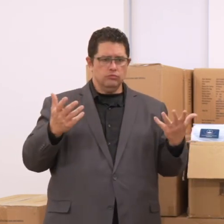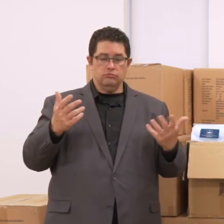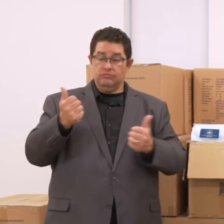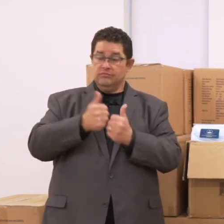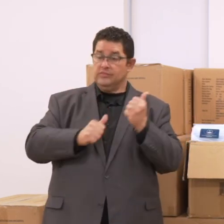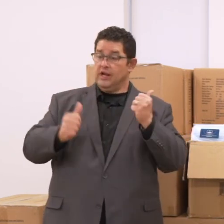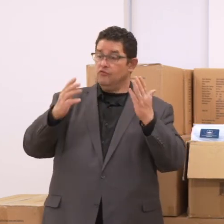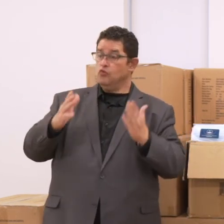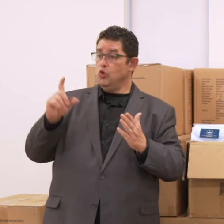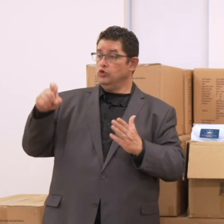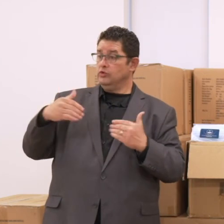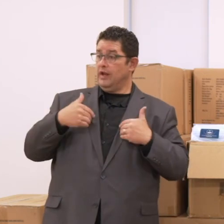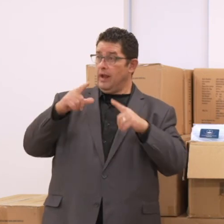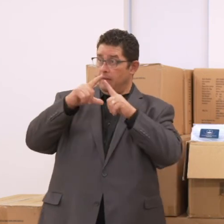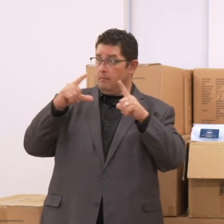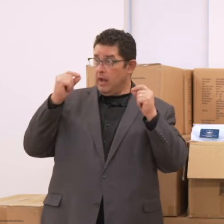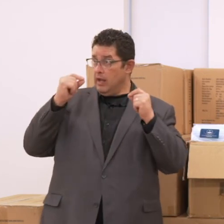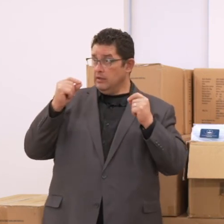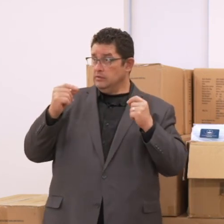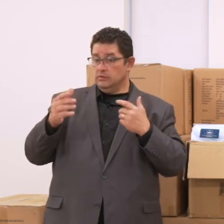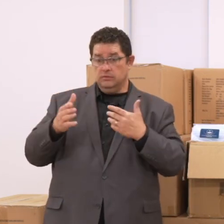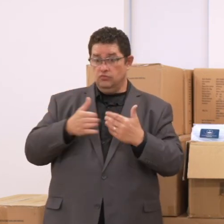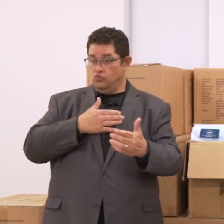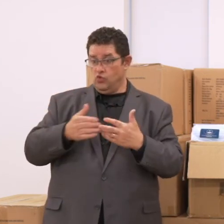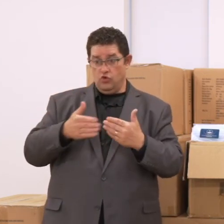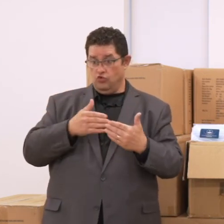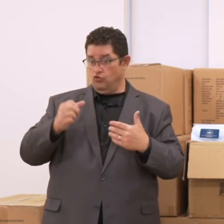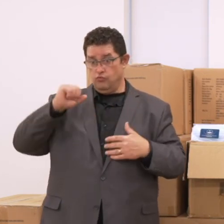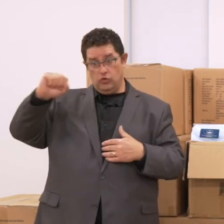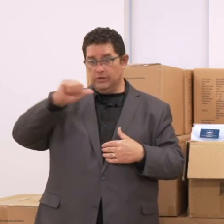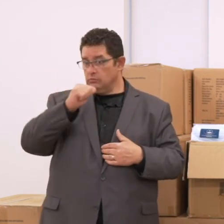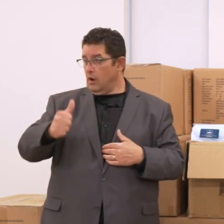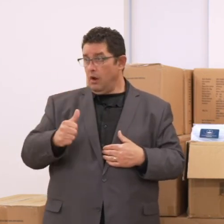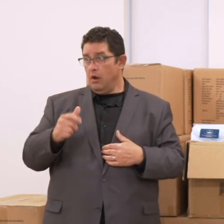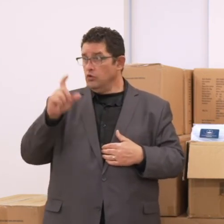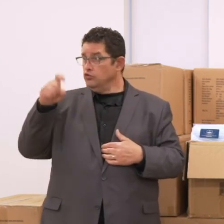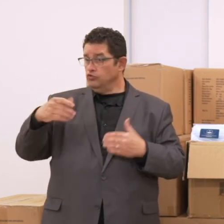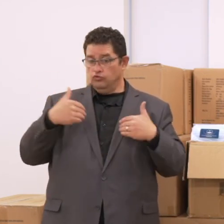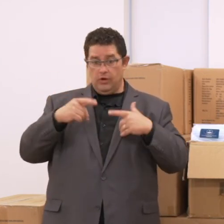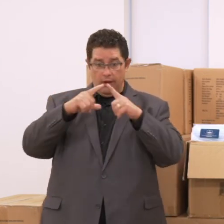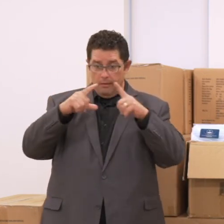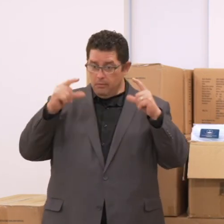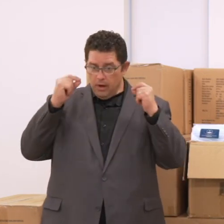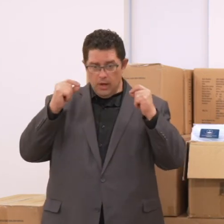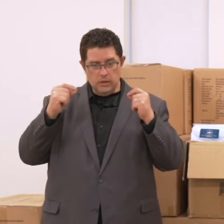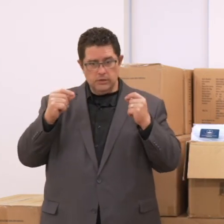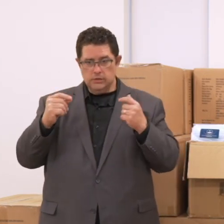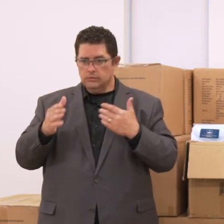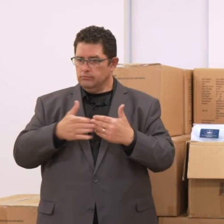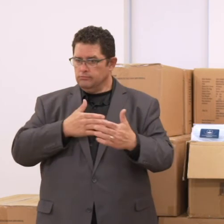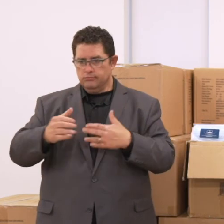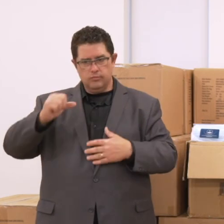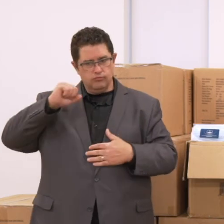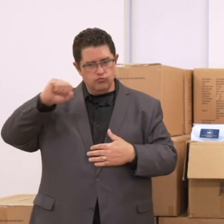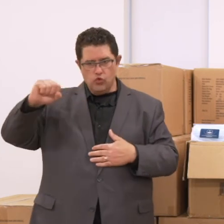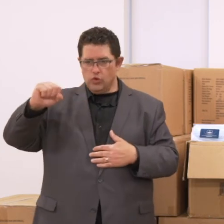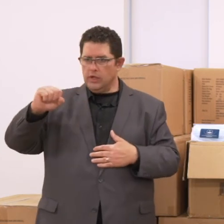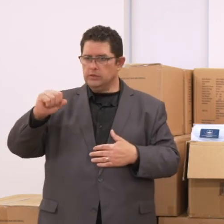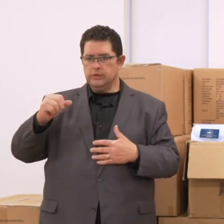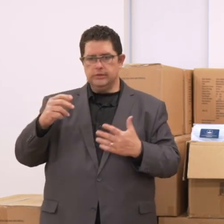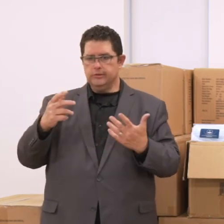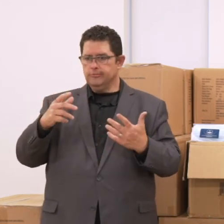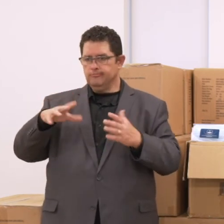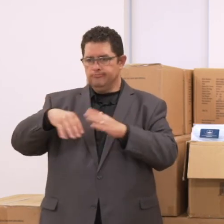everyone should have masks, whether they're protesting or not. You should have masks, whether you're protesting, you should have masks when